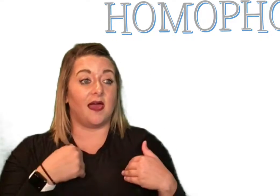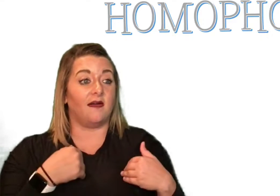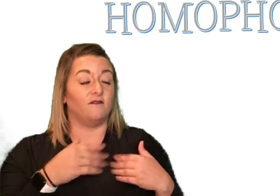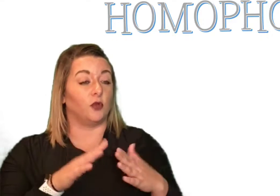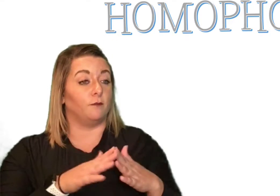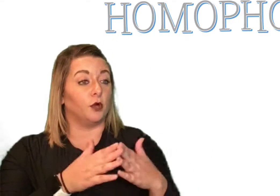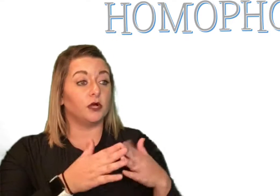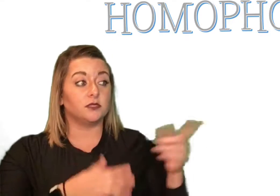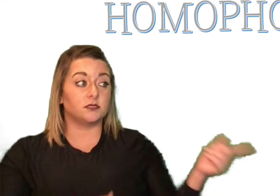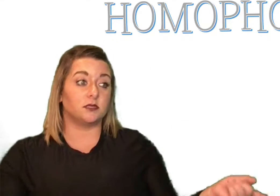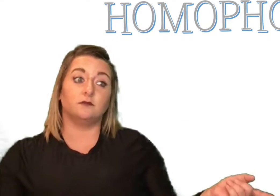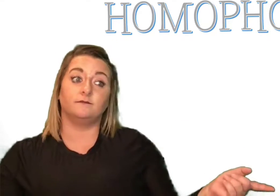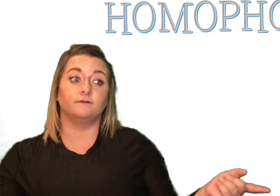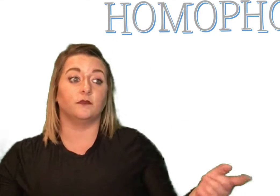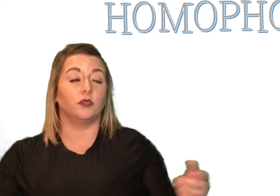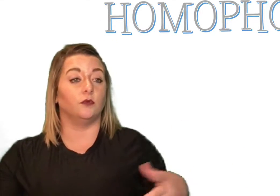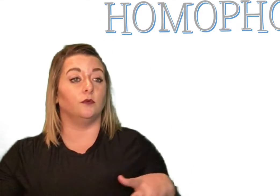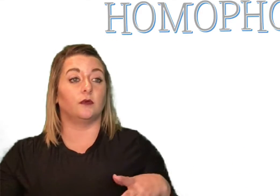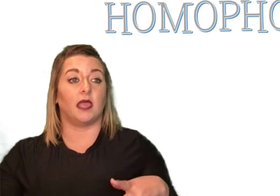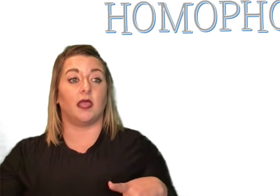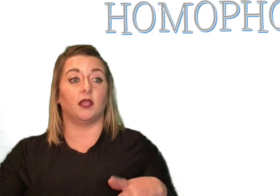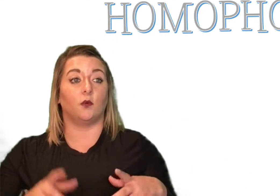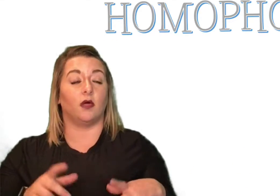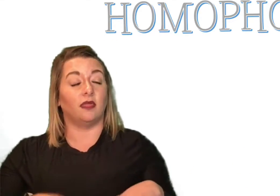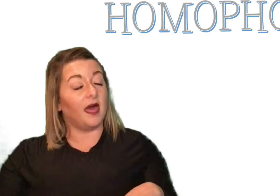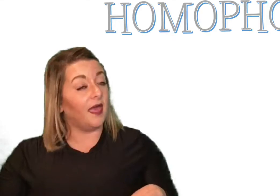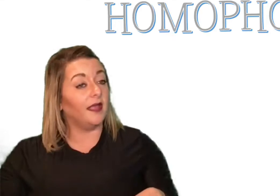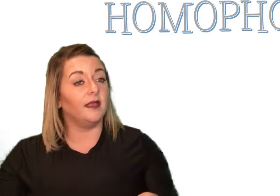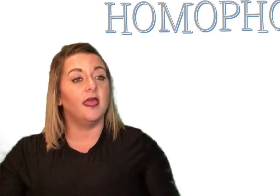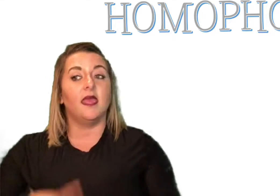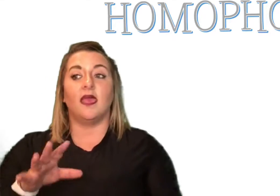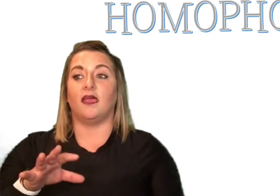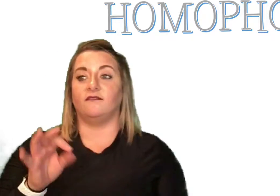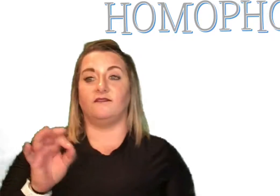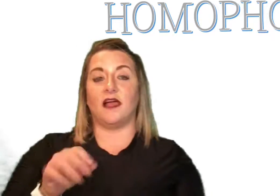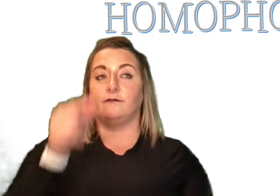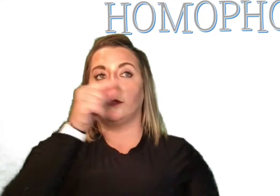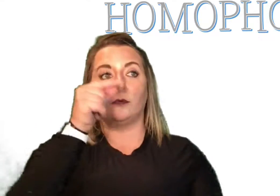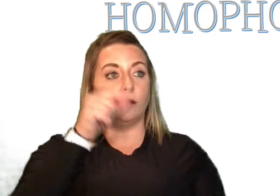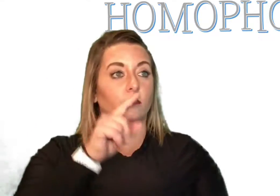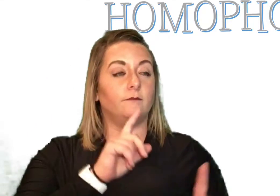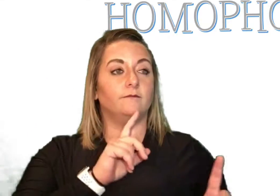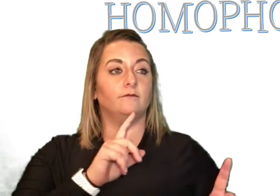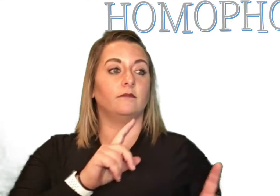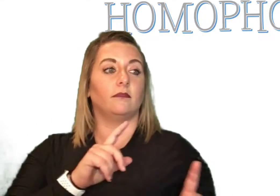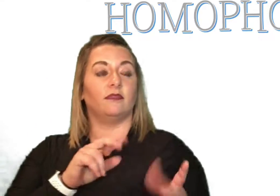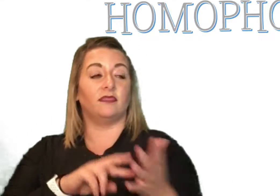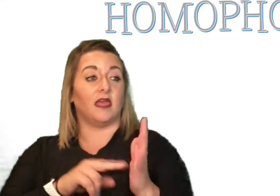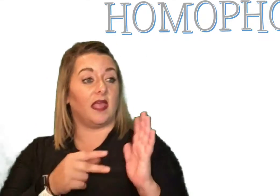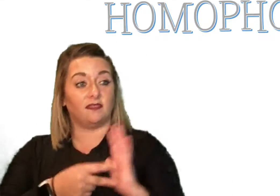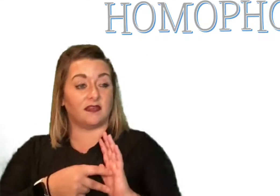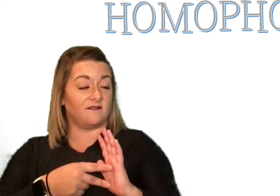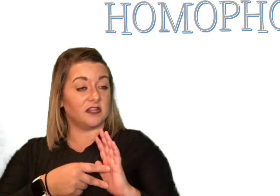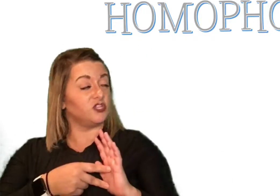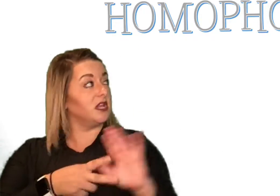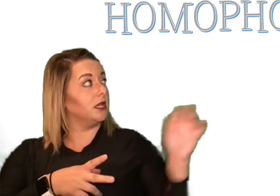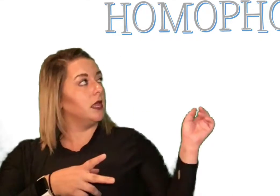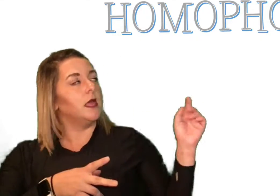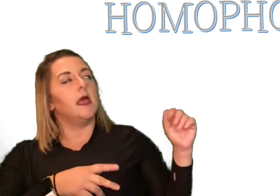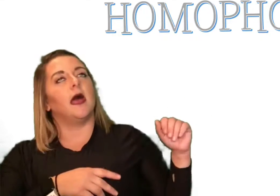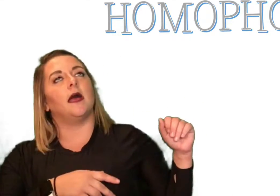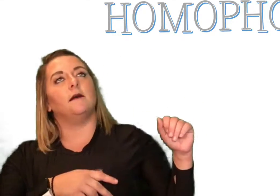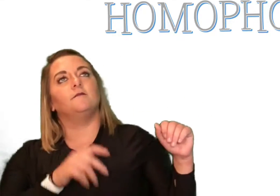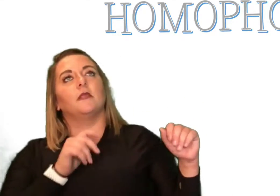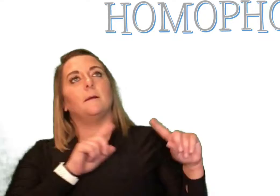You have your books. You can go online and find Google the